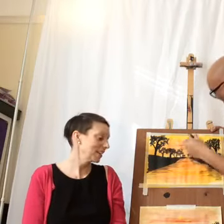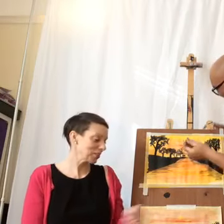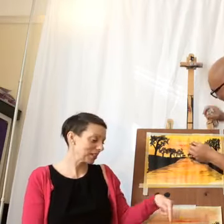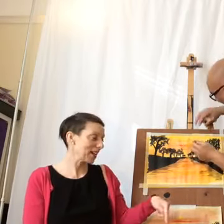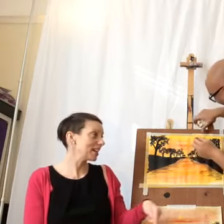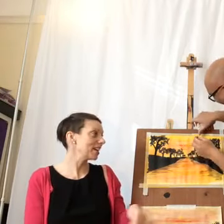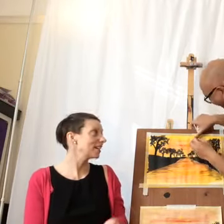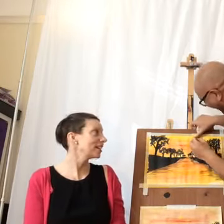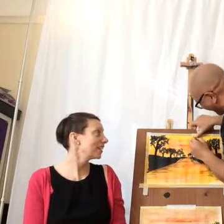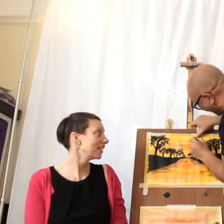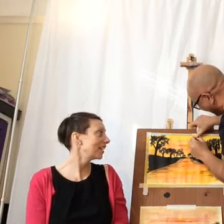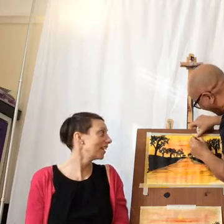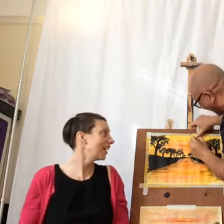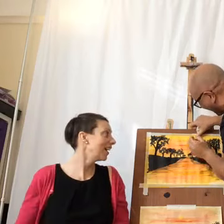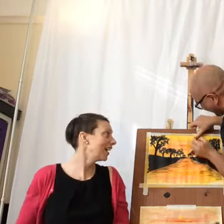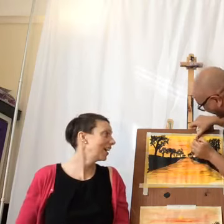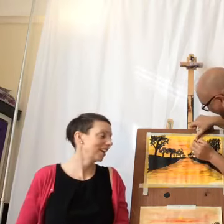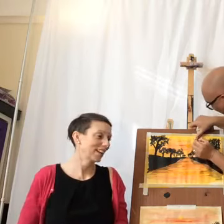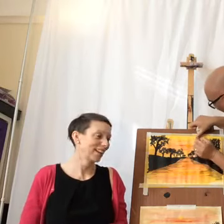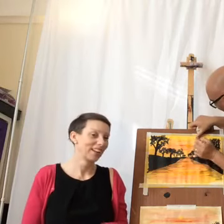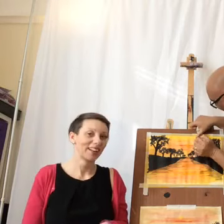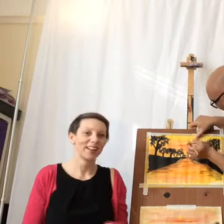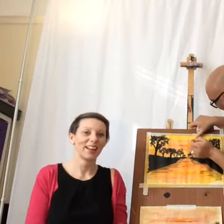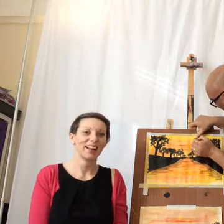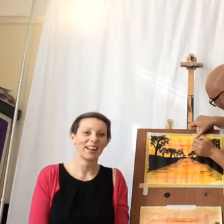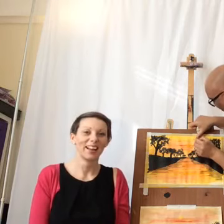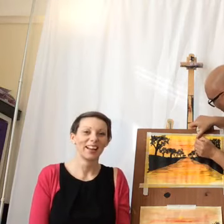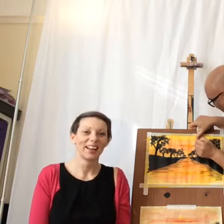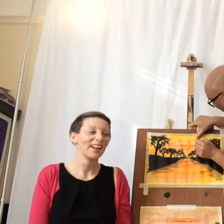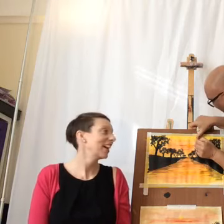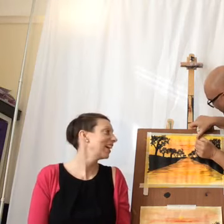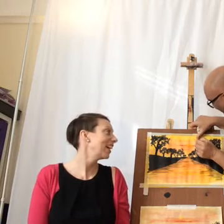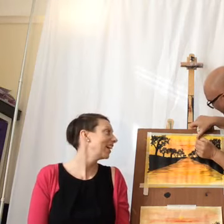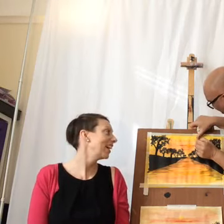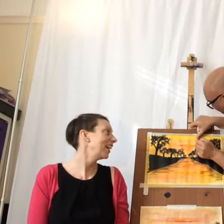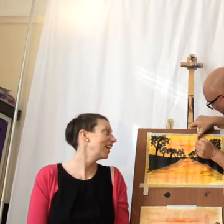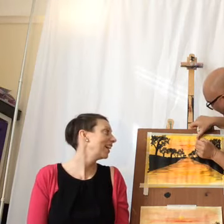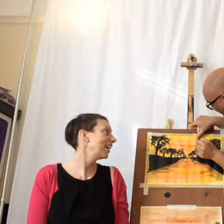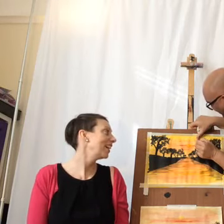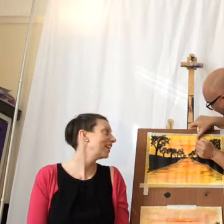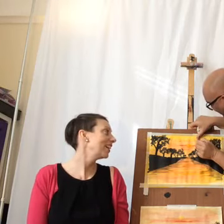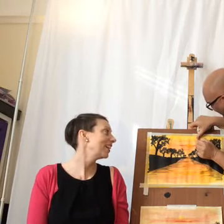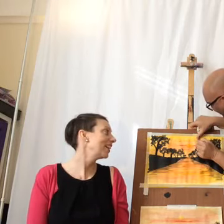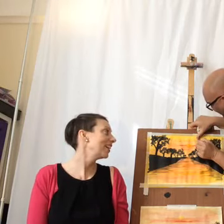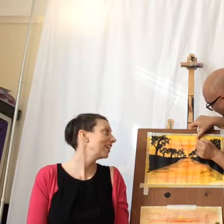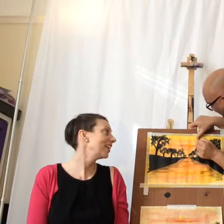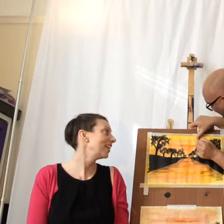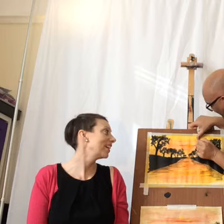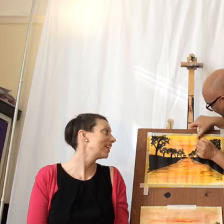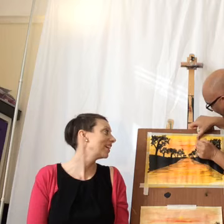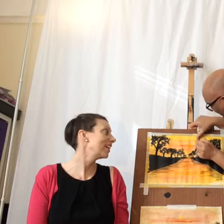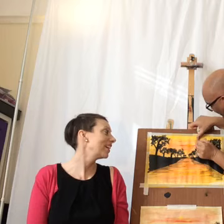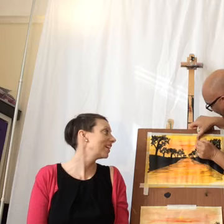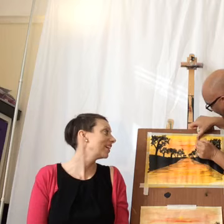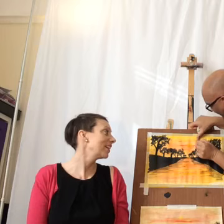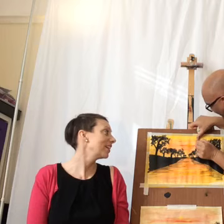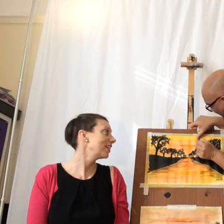it. Oh. I've got to stand here. No, I'm really shaking. You could do a couple of, I'm just going to get paint on me, it doesn't matter.